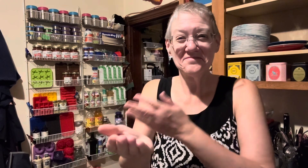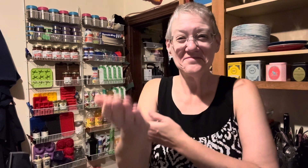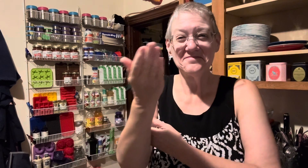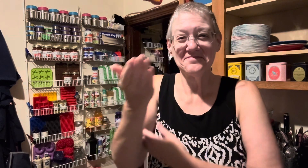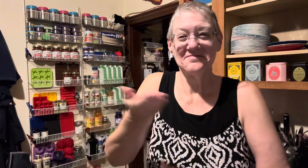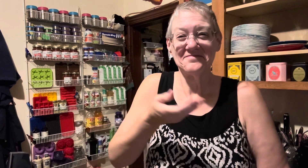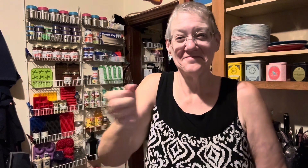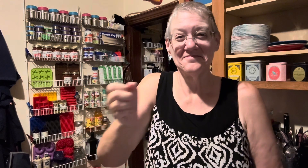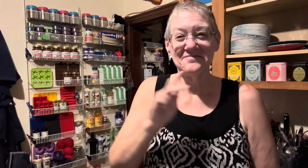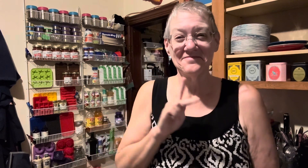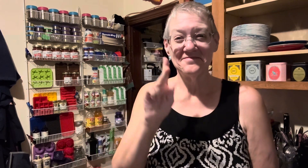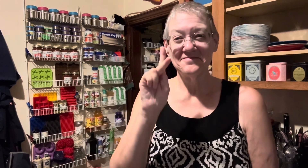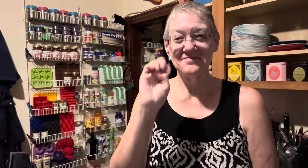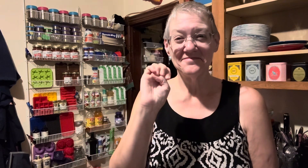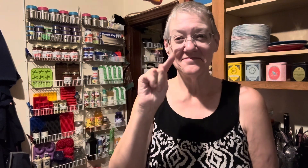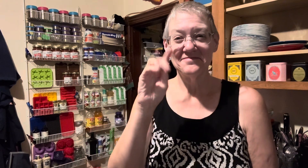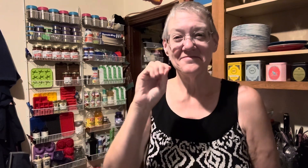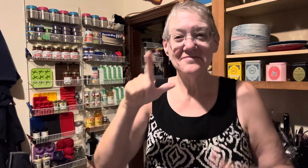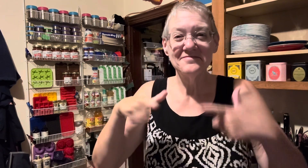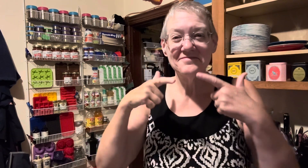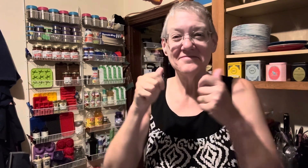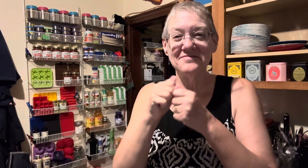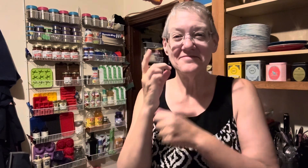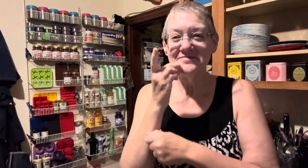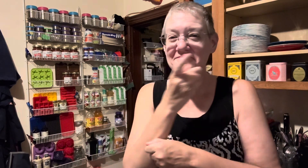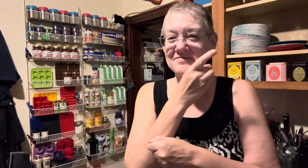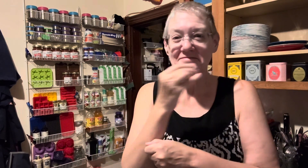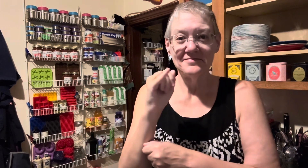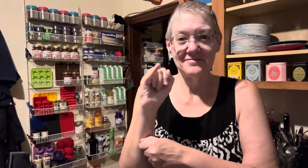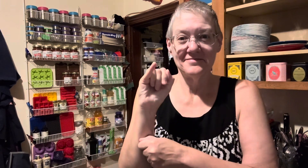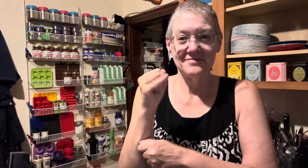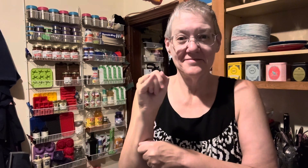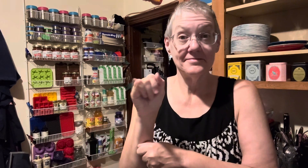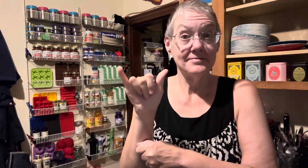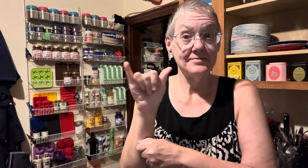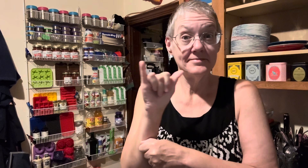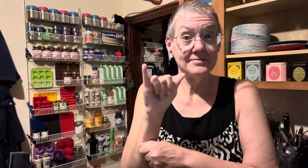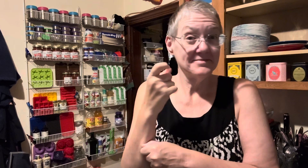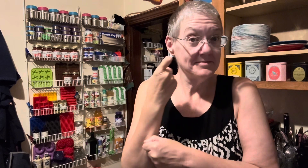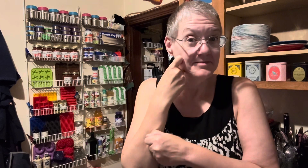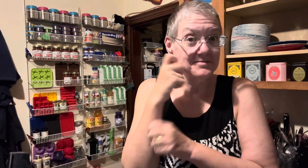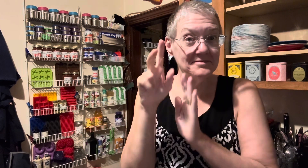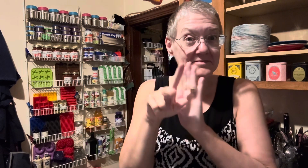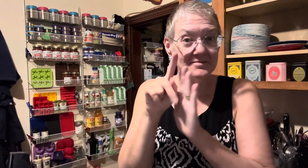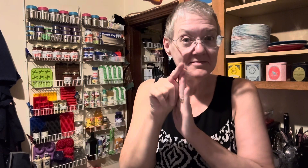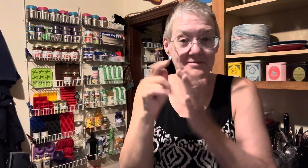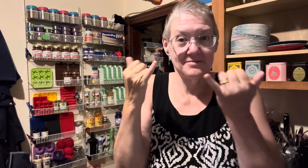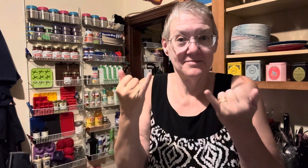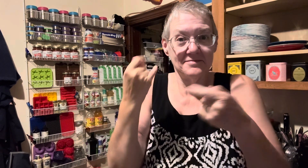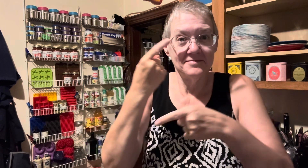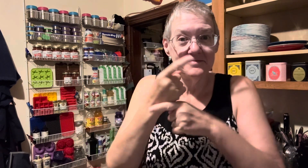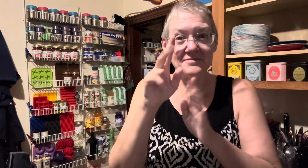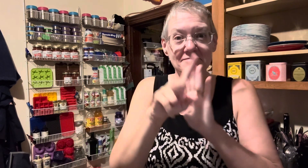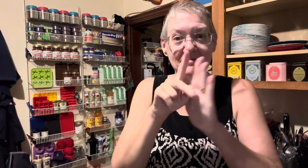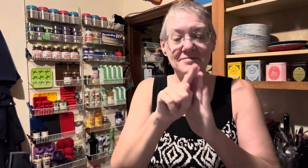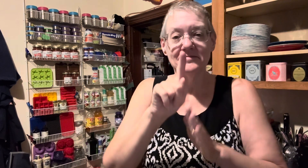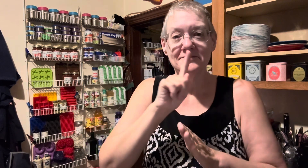Good morning and welcome back to Keto Living with Dale and Judith. Today's video is going to be like our most recent